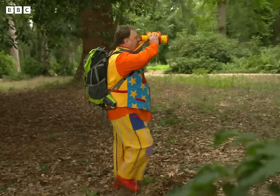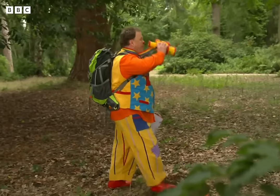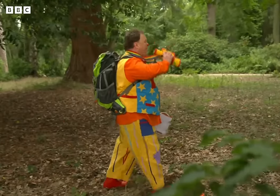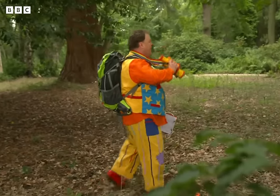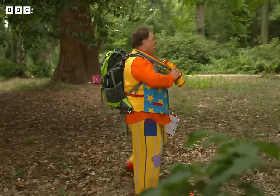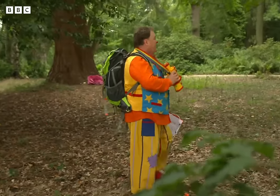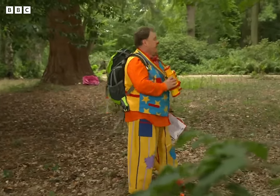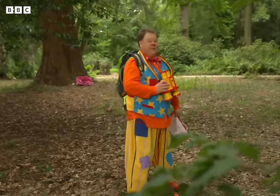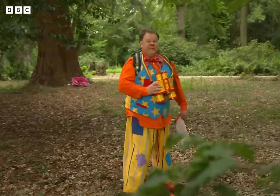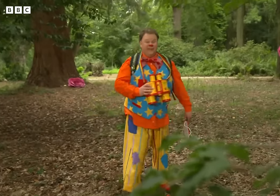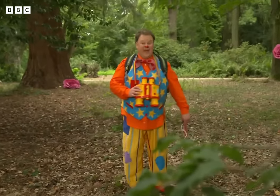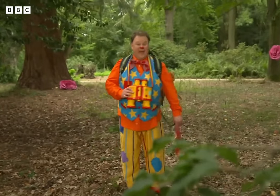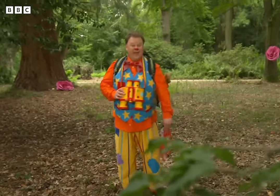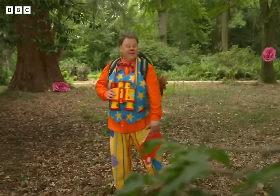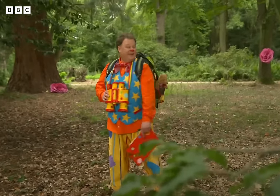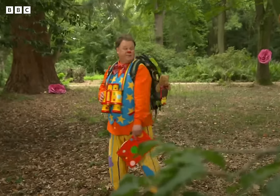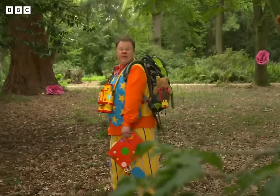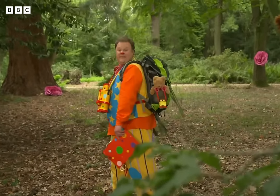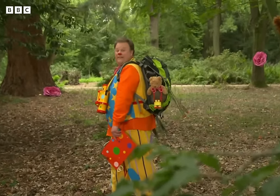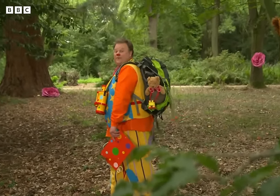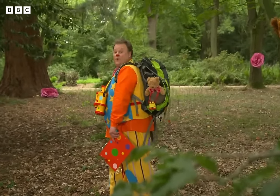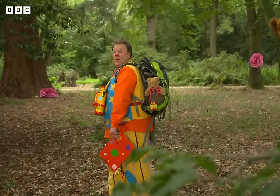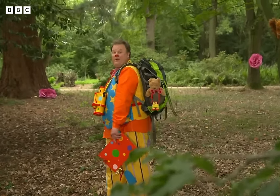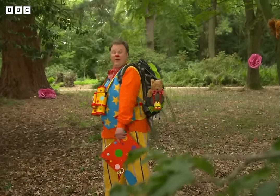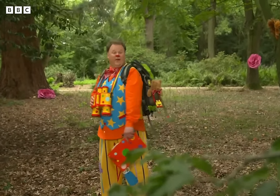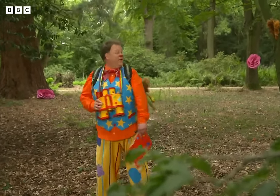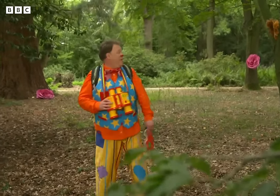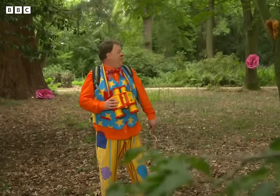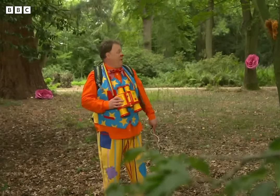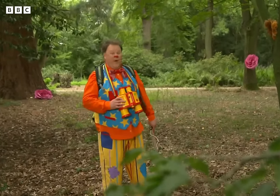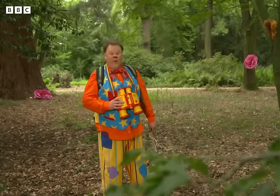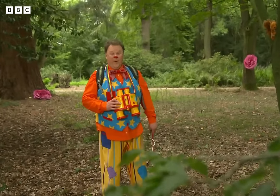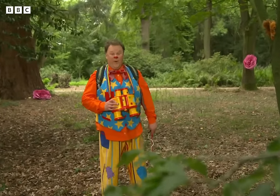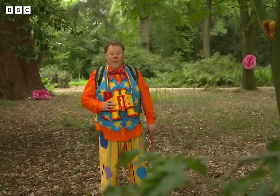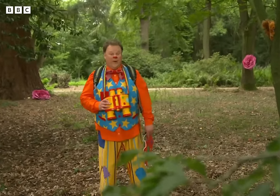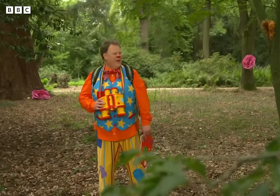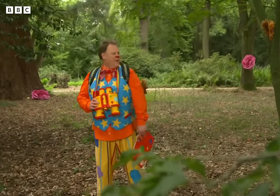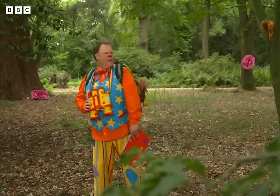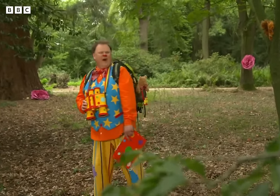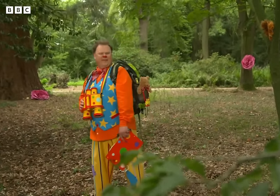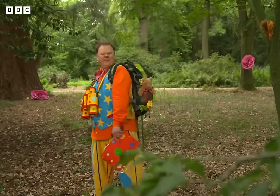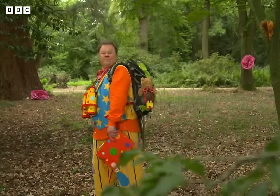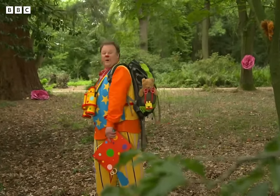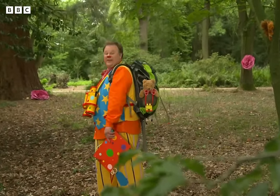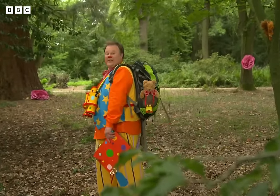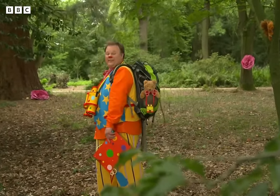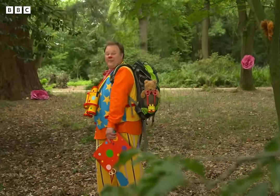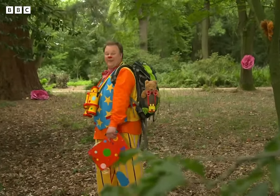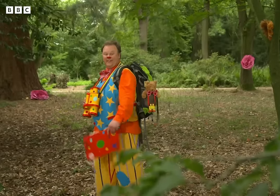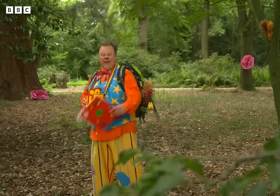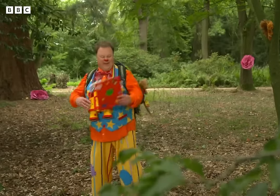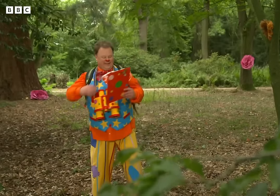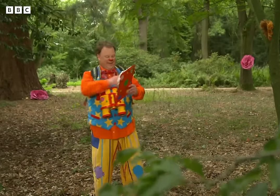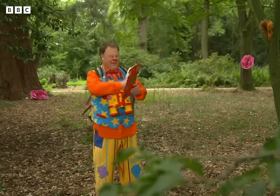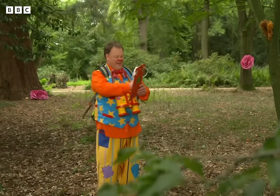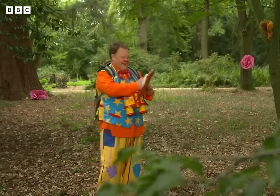Oh, you did! It's a squirrel! Woohoo! Well spotted, Tumble Ted. Ha